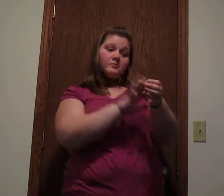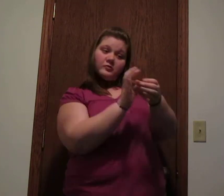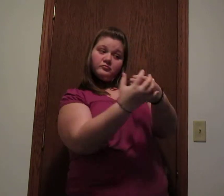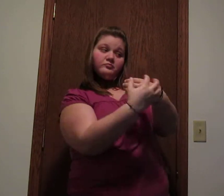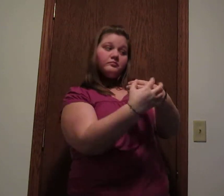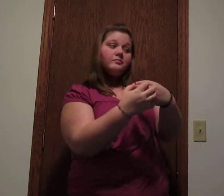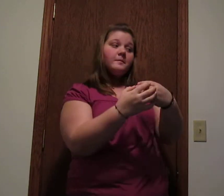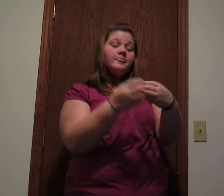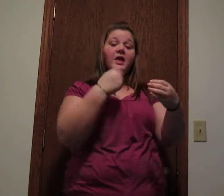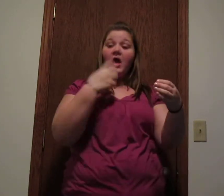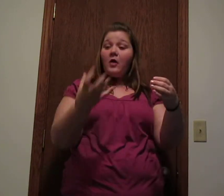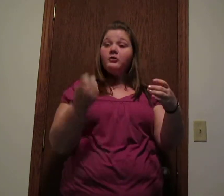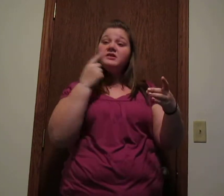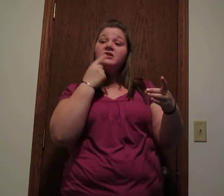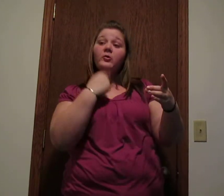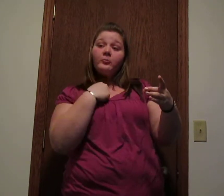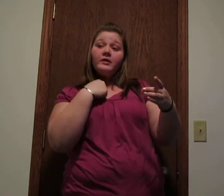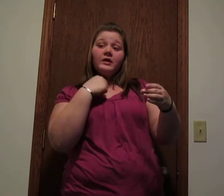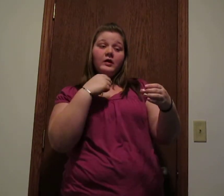this got here. We need to come up with how it is. And I said, you can only tell